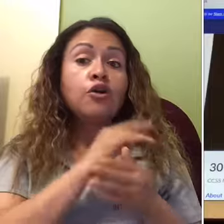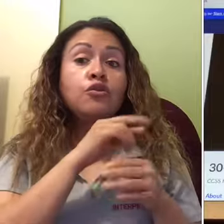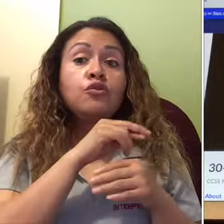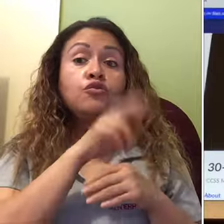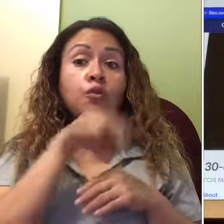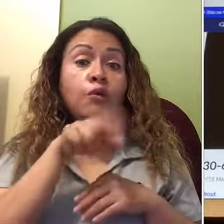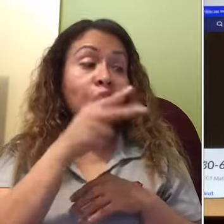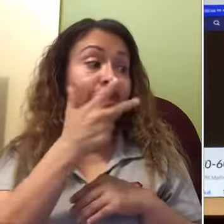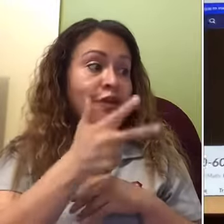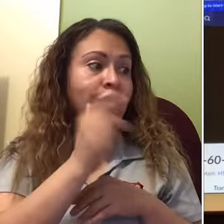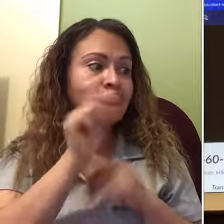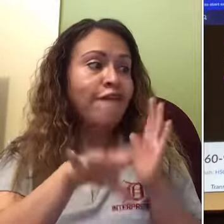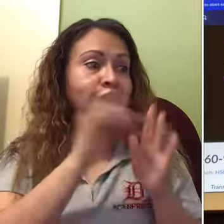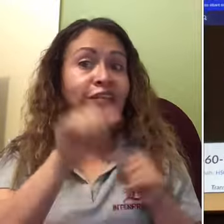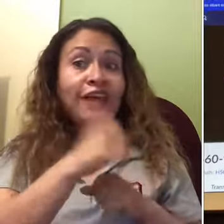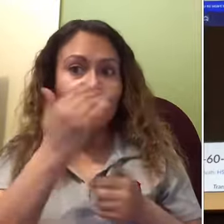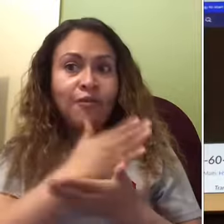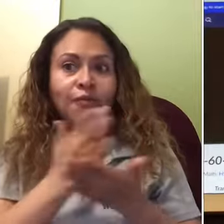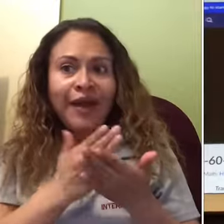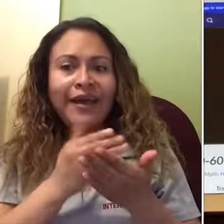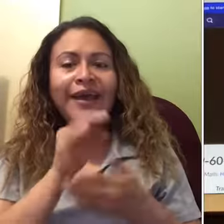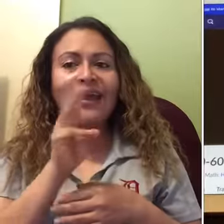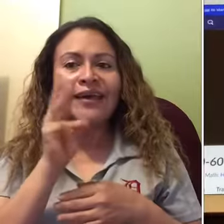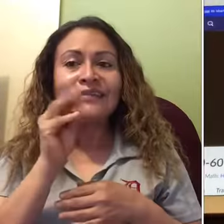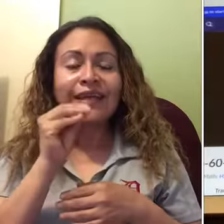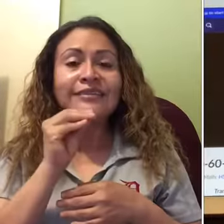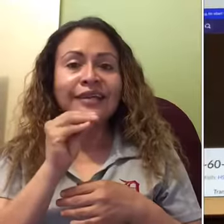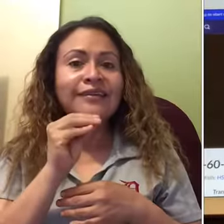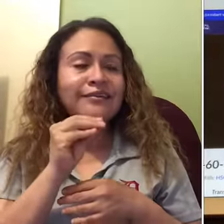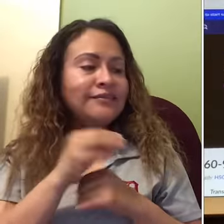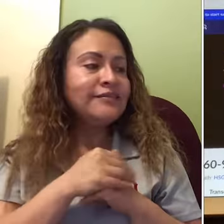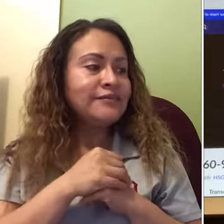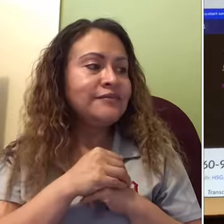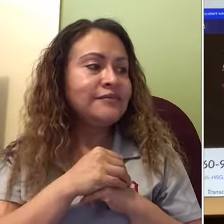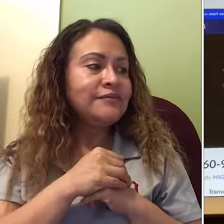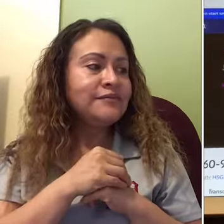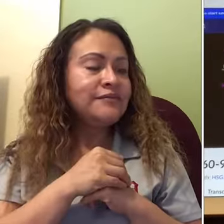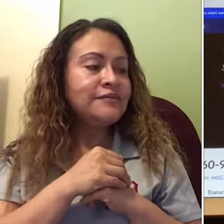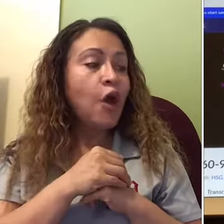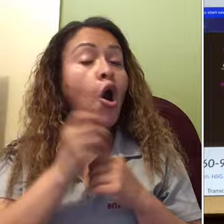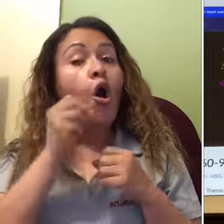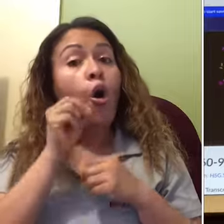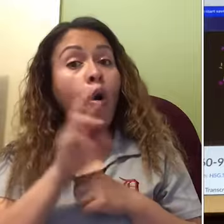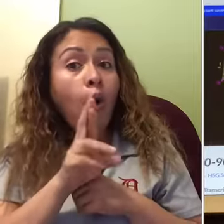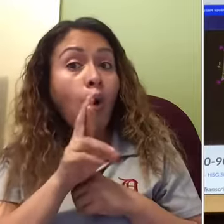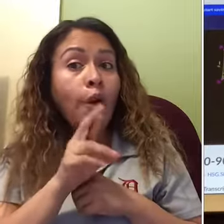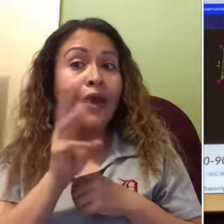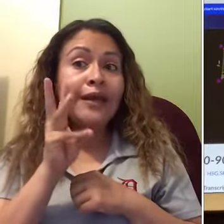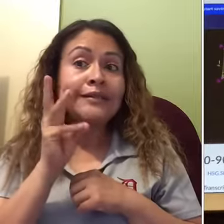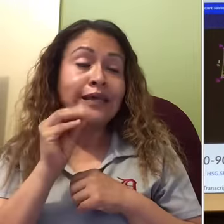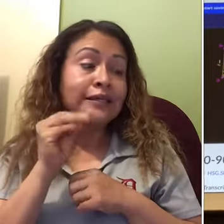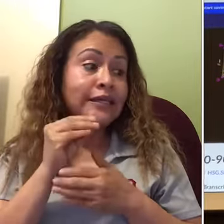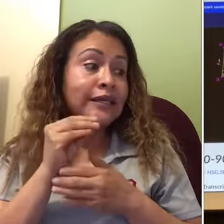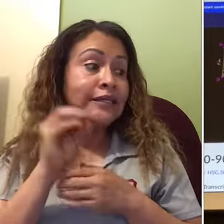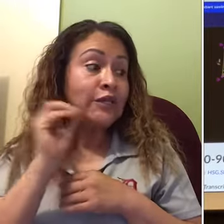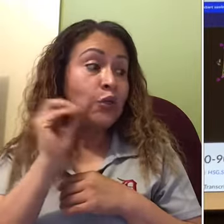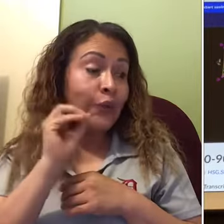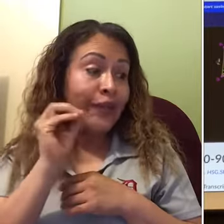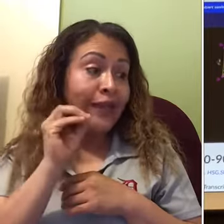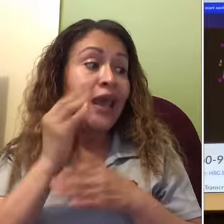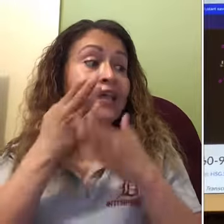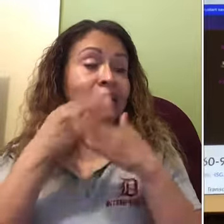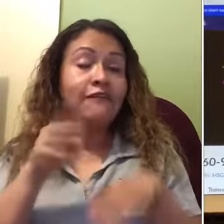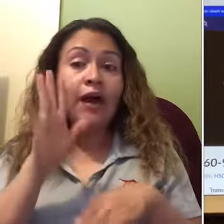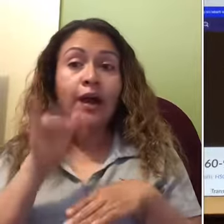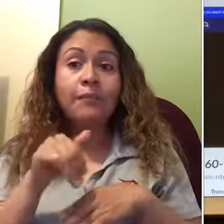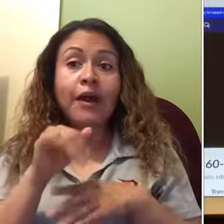should get this side right over here. I should get the 60-degree side, the side opposite the 60-degree angle. Or if I take the 60-degree side, if I divide it